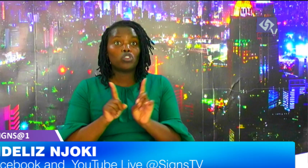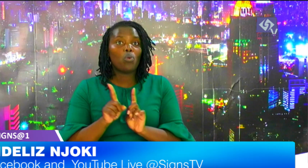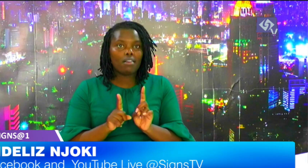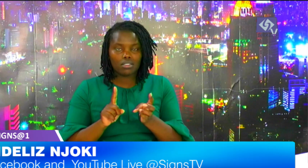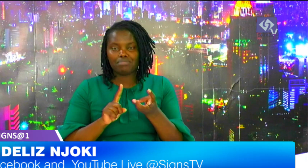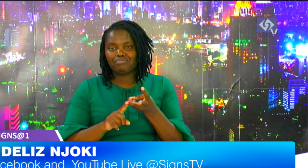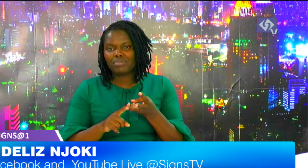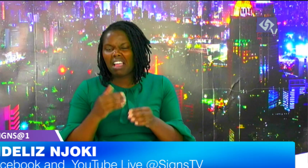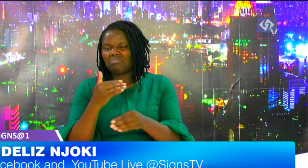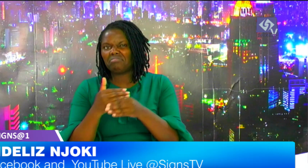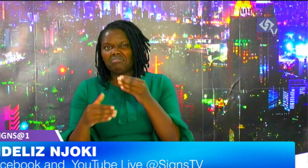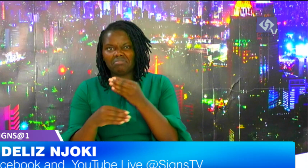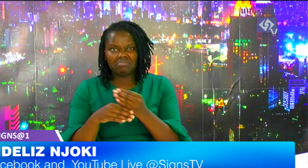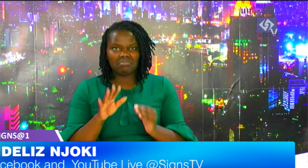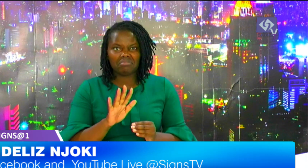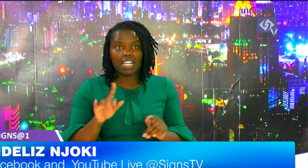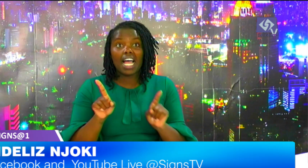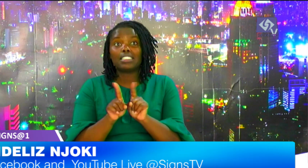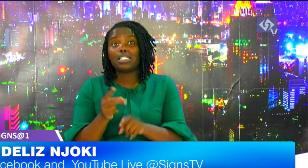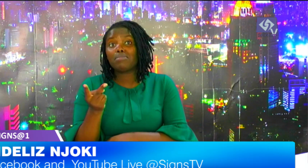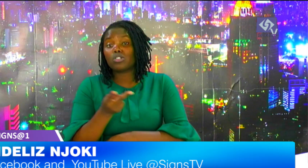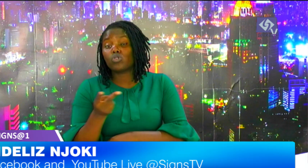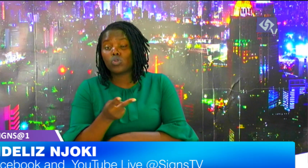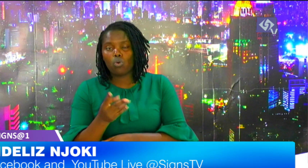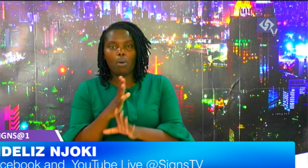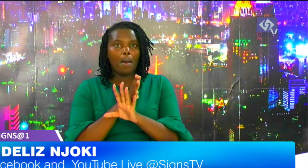investment, as well as cooperation in areas such as agriculture, tourism,